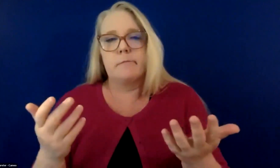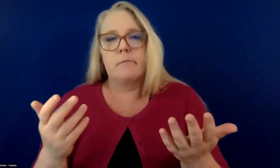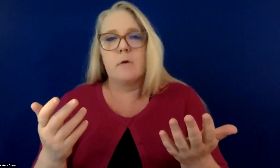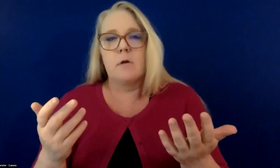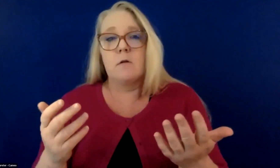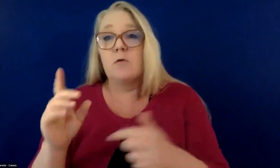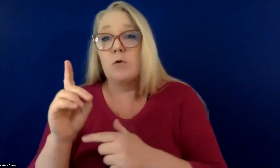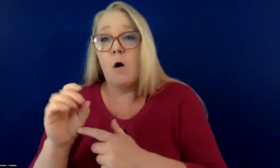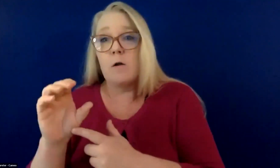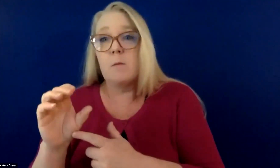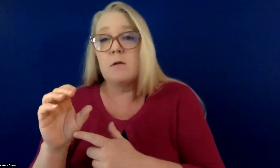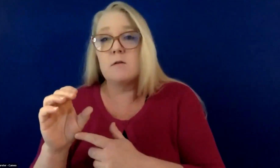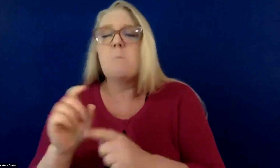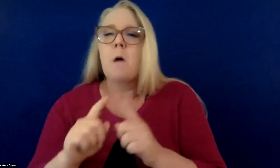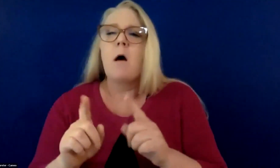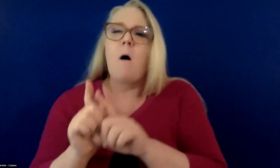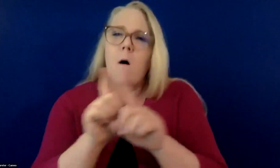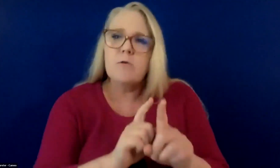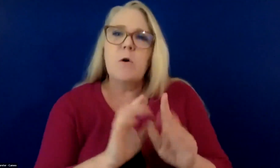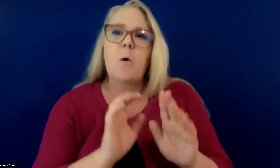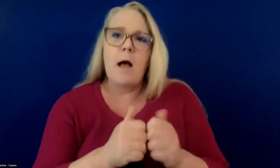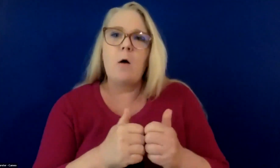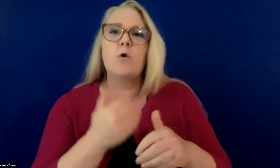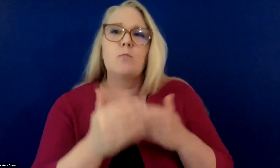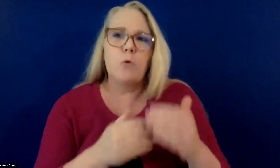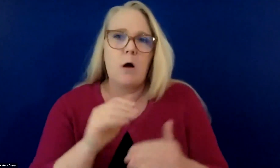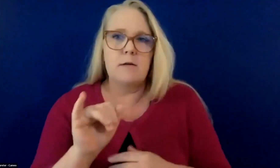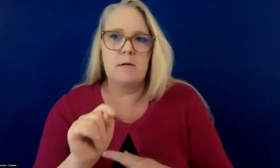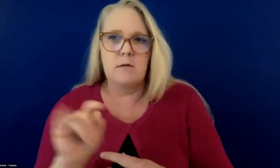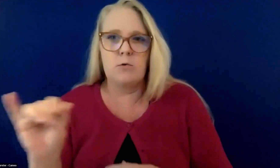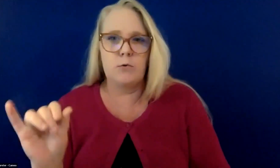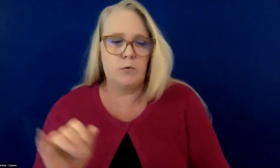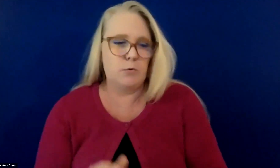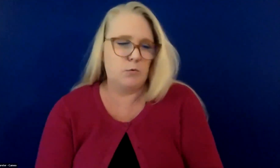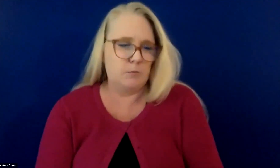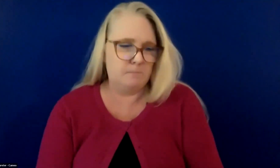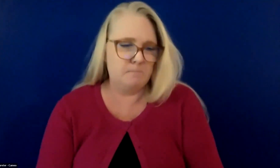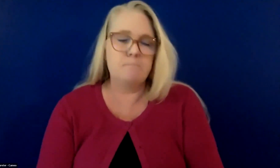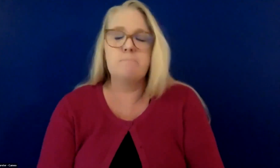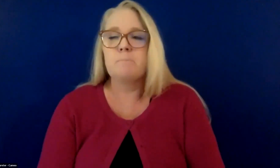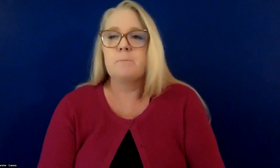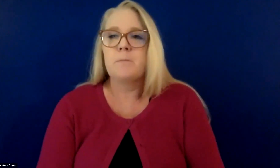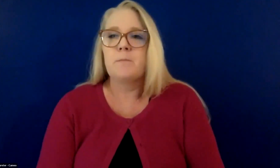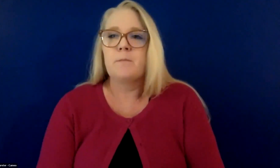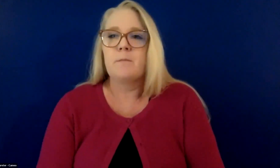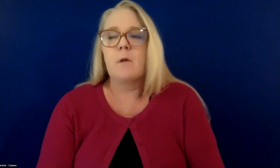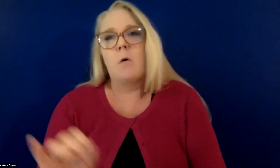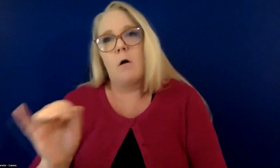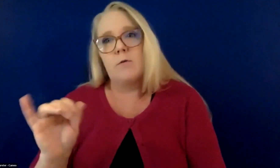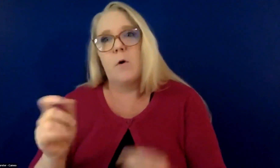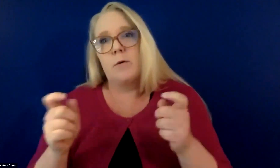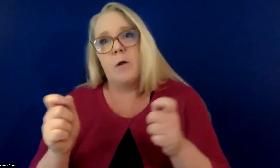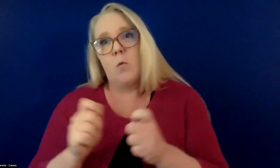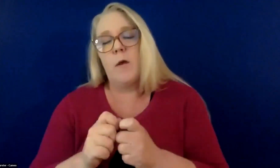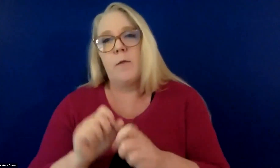It's really how you handle it and process it as well as a regional center. Well, we're also dealing with, the